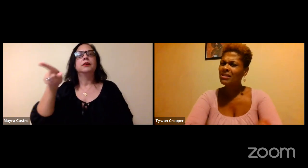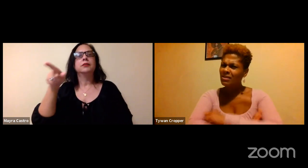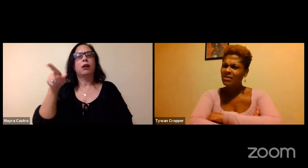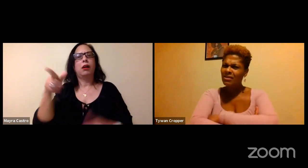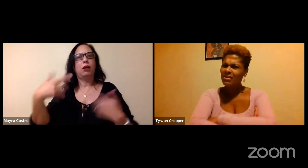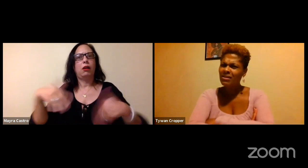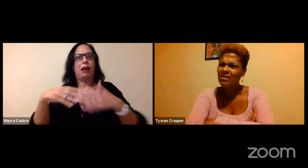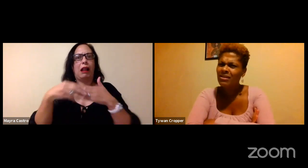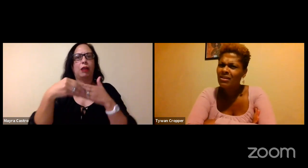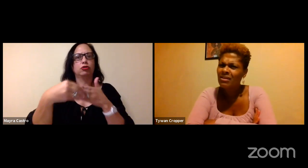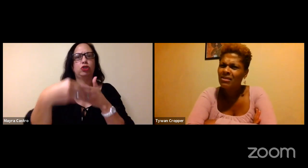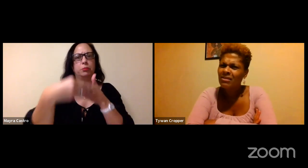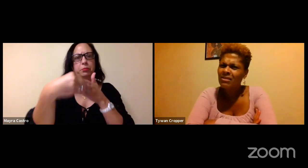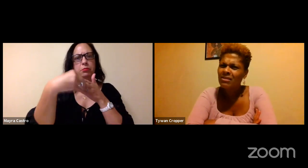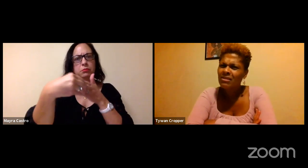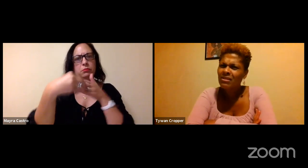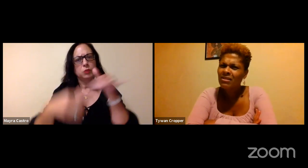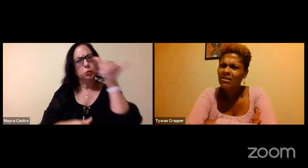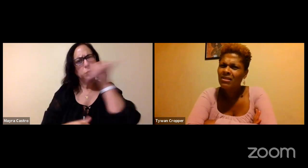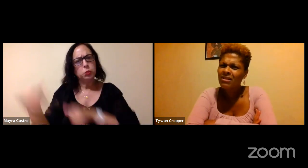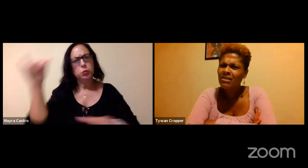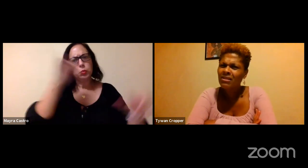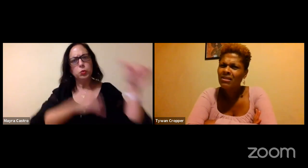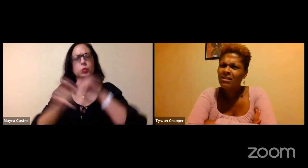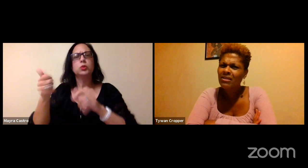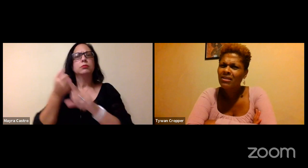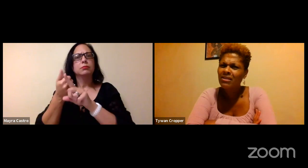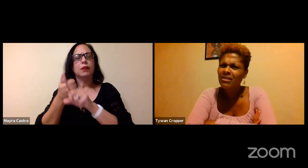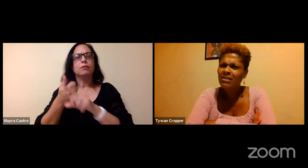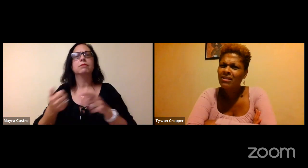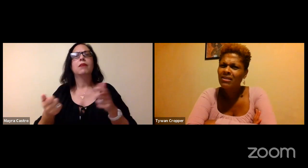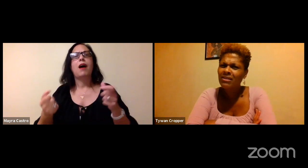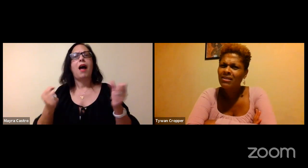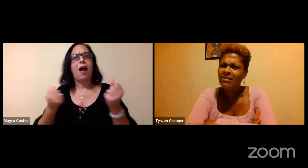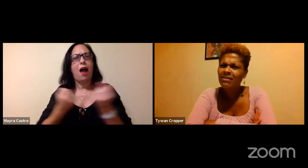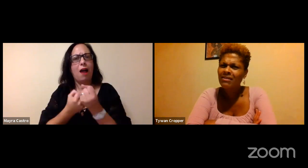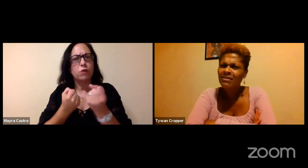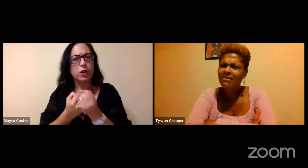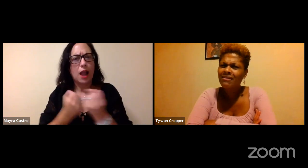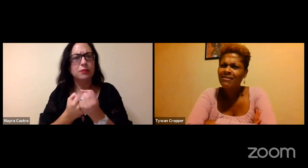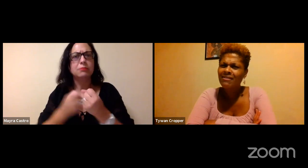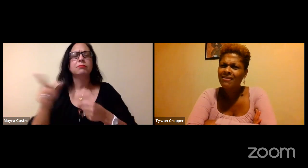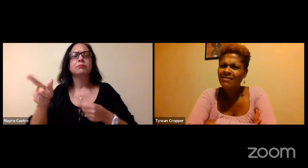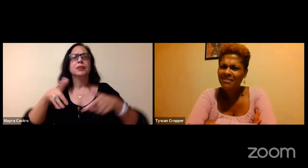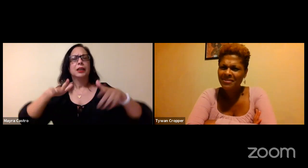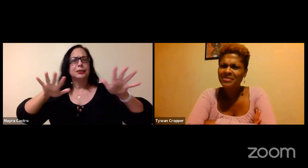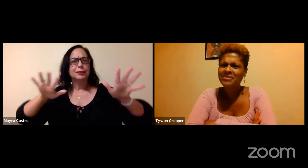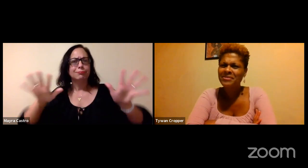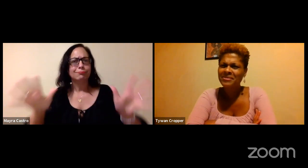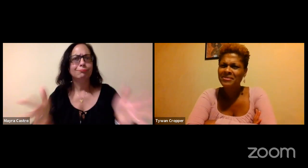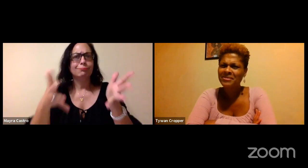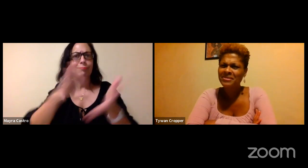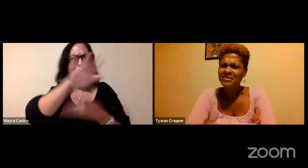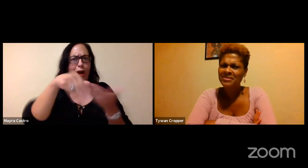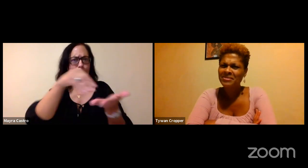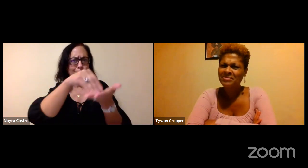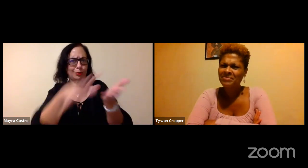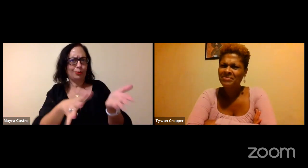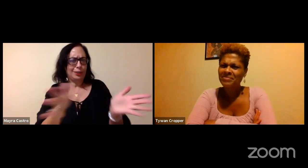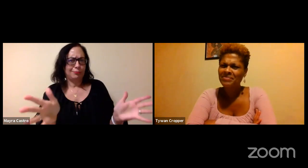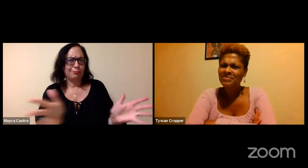John is Mexican and a tremendous leader, tremendous